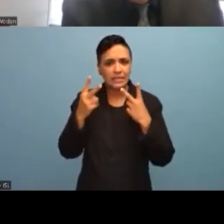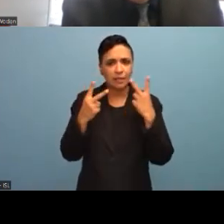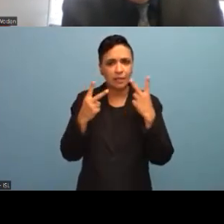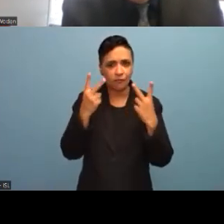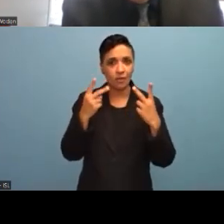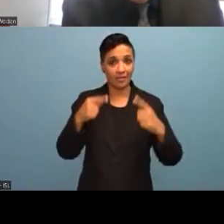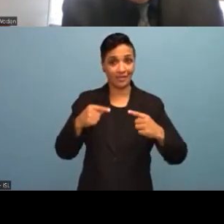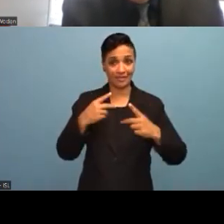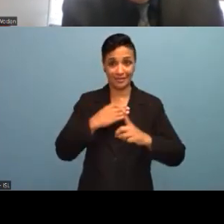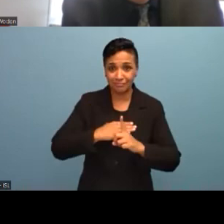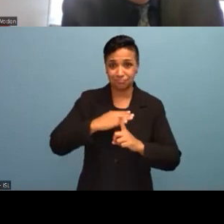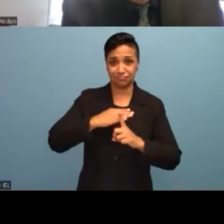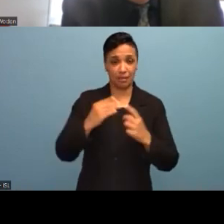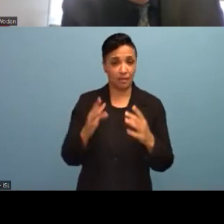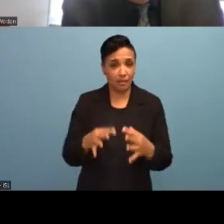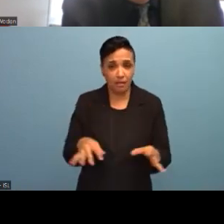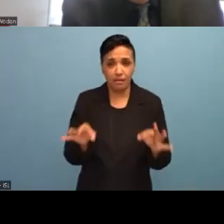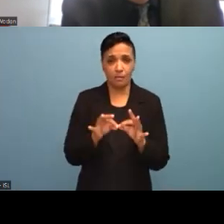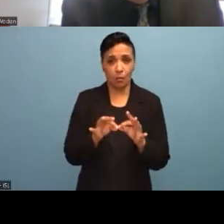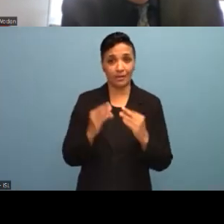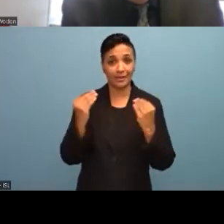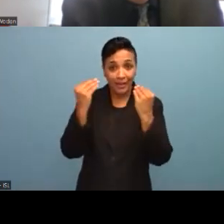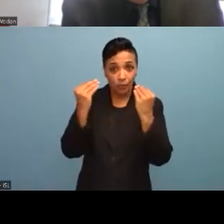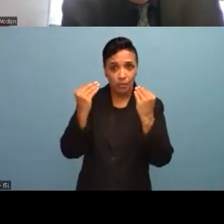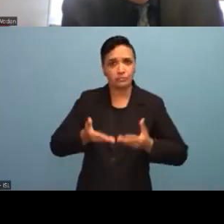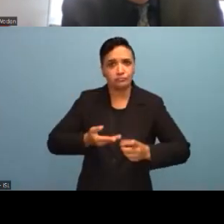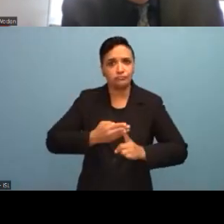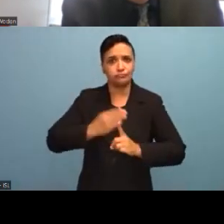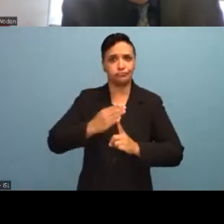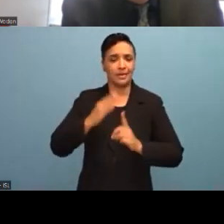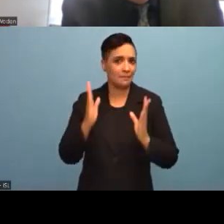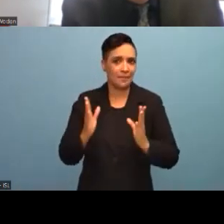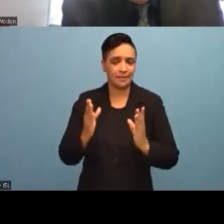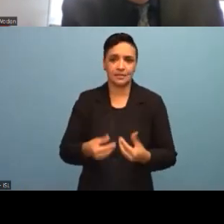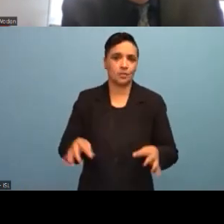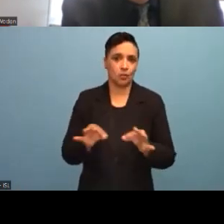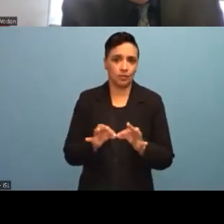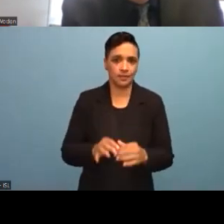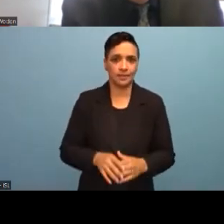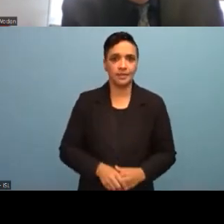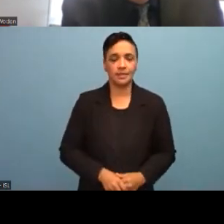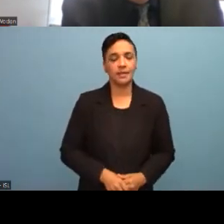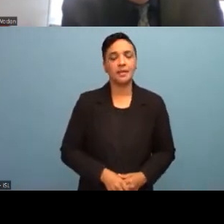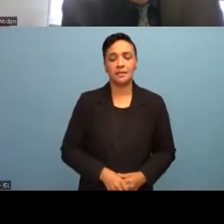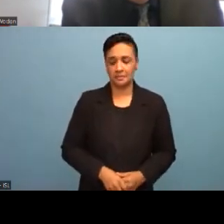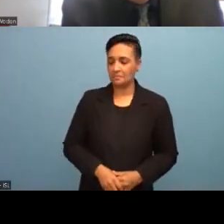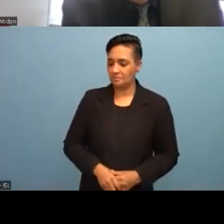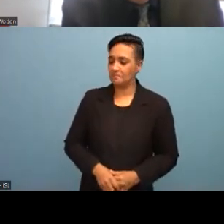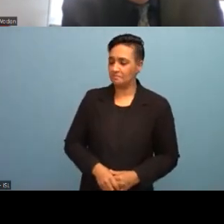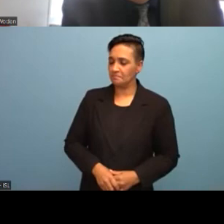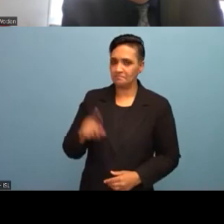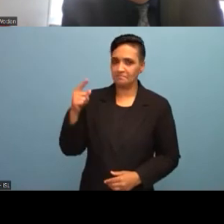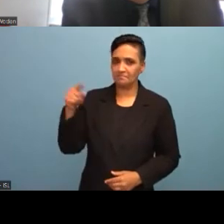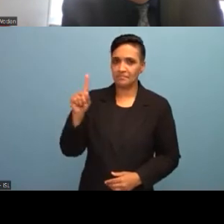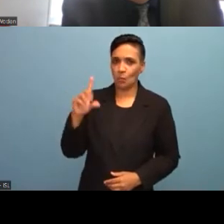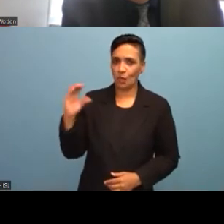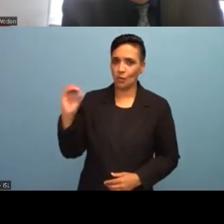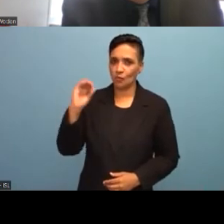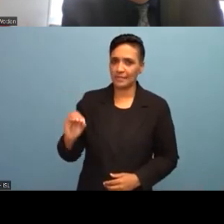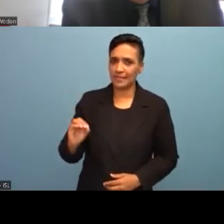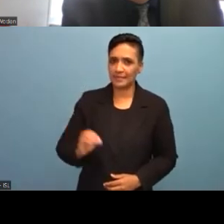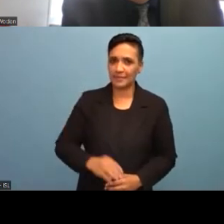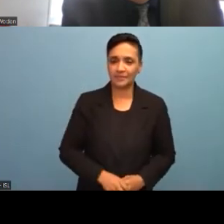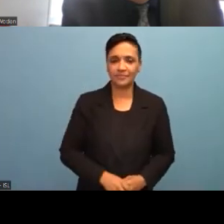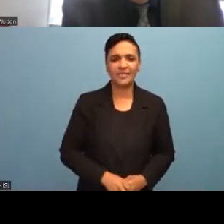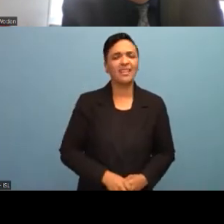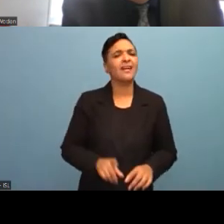incredibly critical for education. Yeah. 100%. And tell me a bit more in practice,